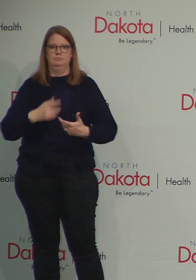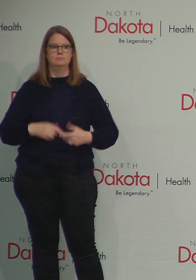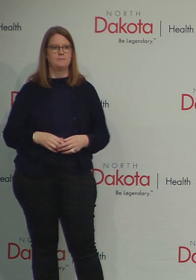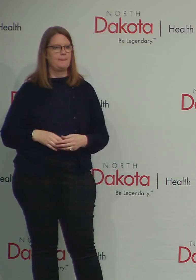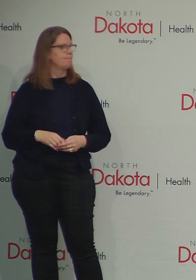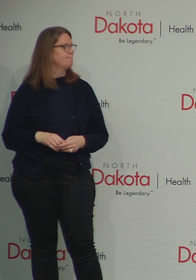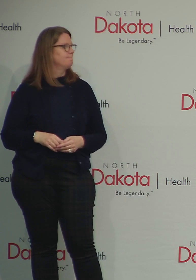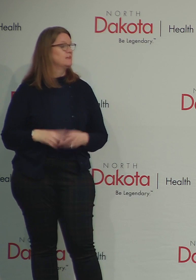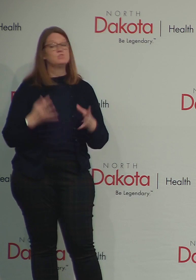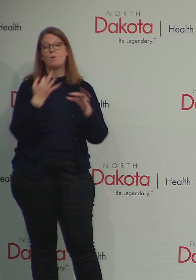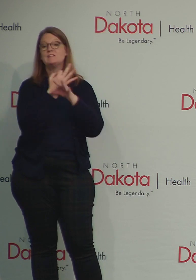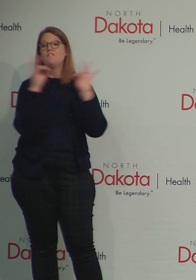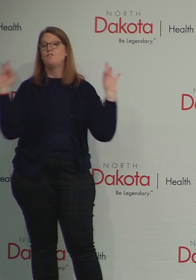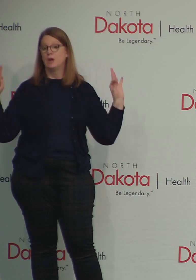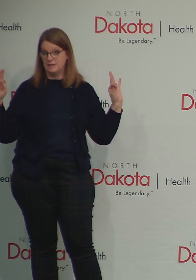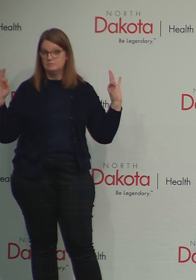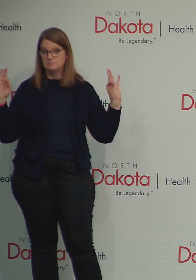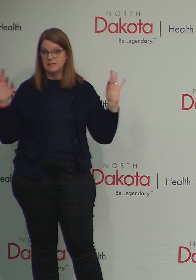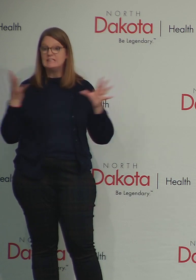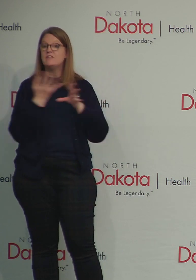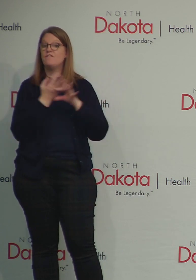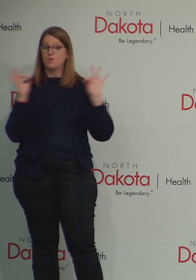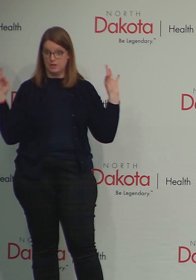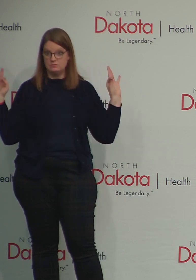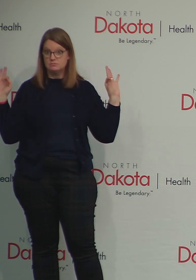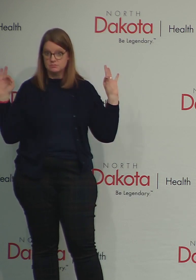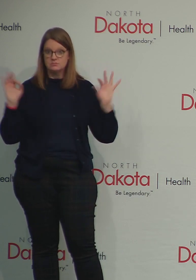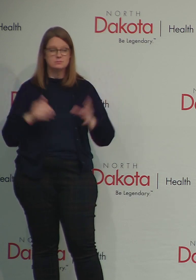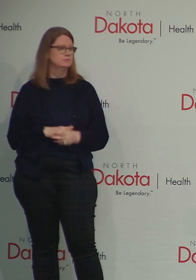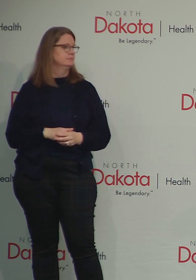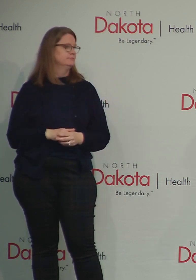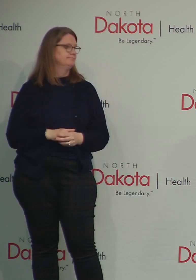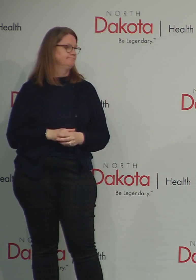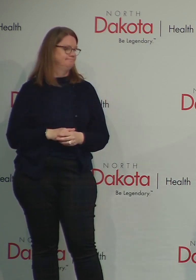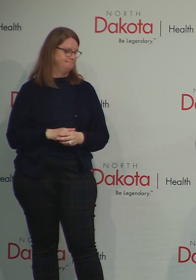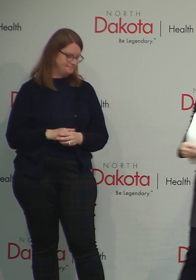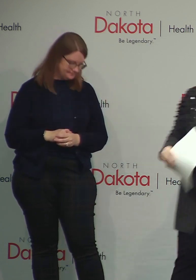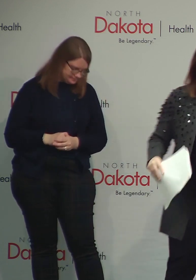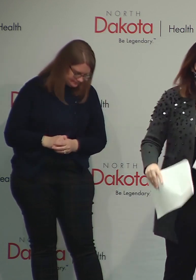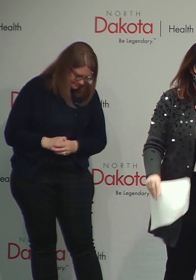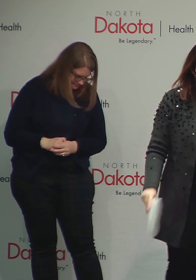All right. Free for everybody. Yeah, free for everyone.